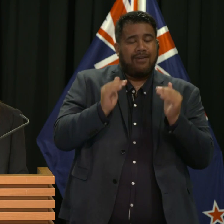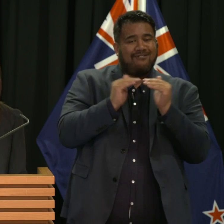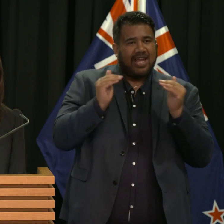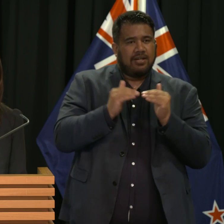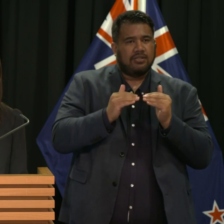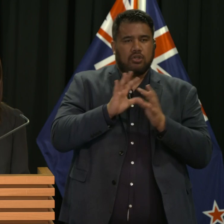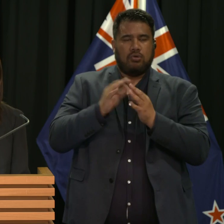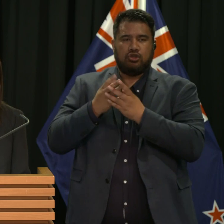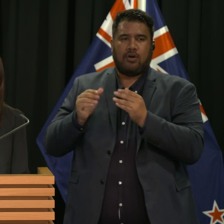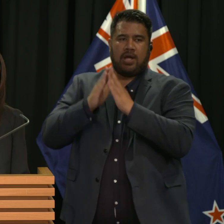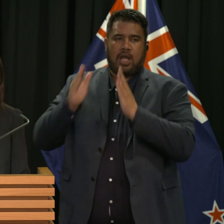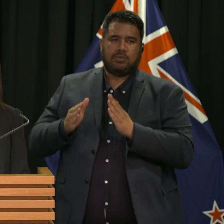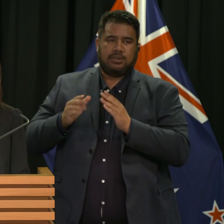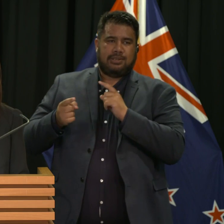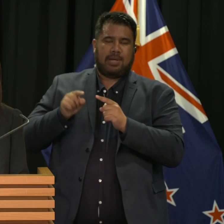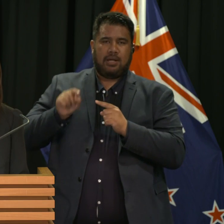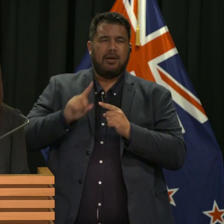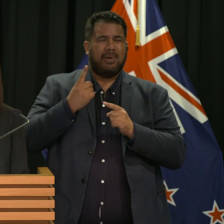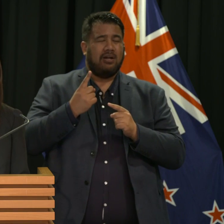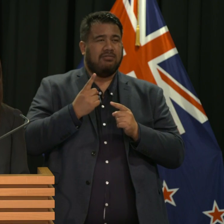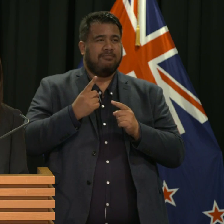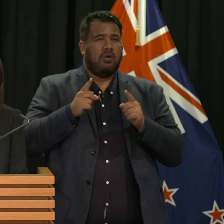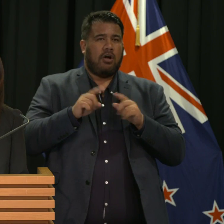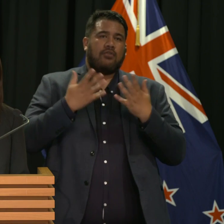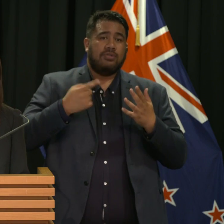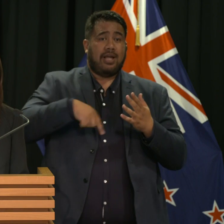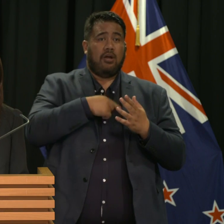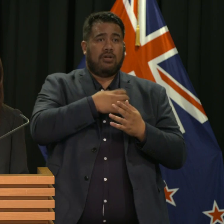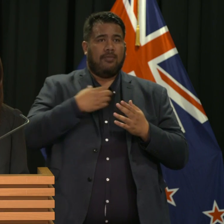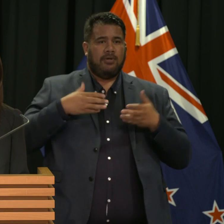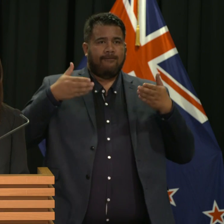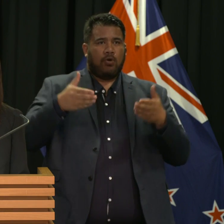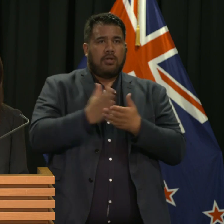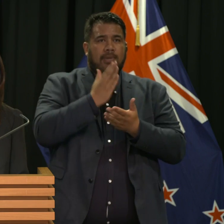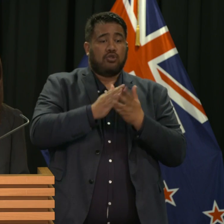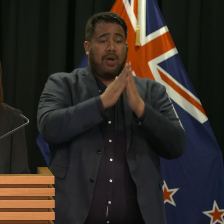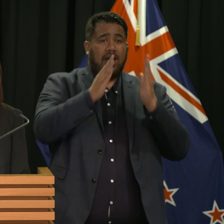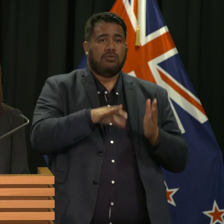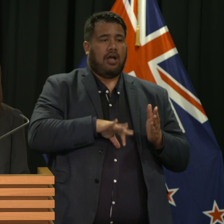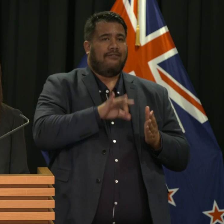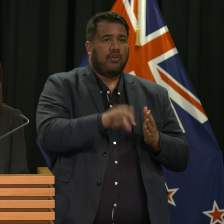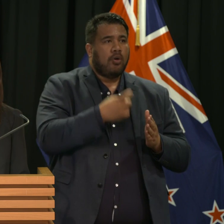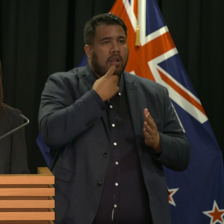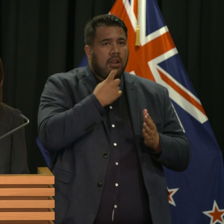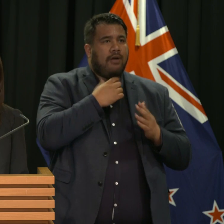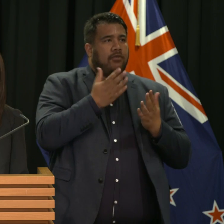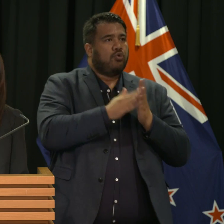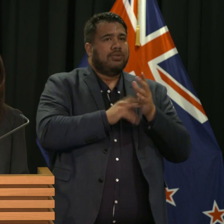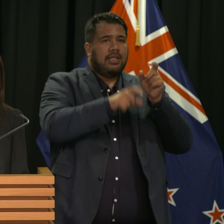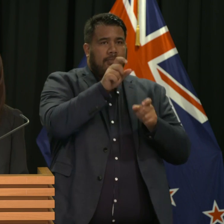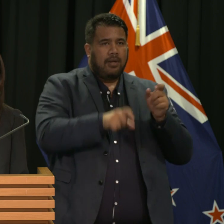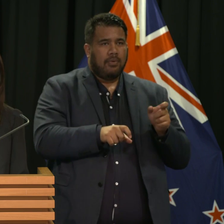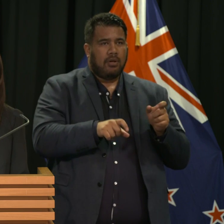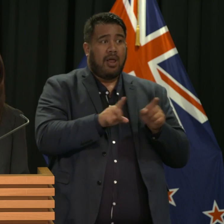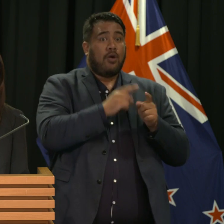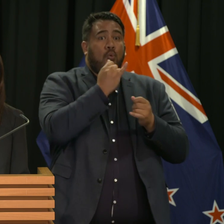what I would say is that there is no question that we are a government focused on delivering affordable housing for New Zealanders, in particular